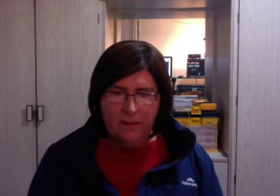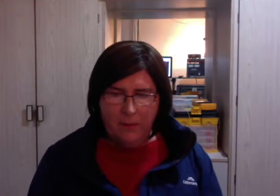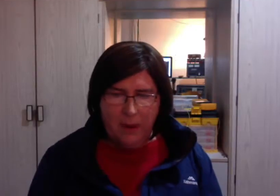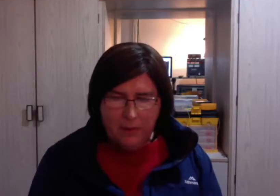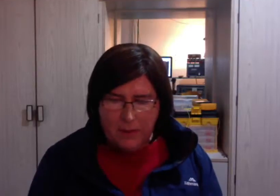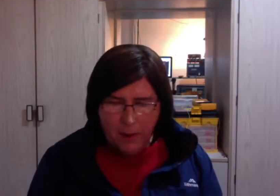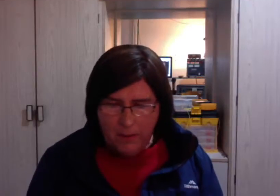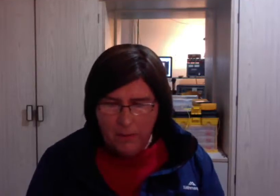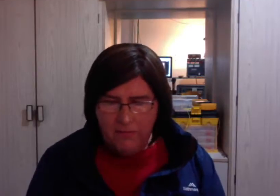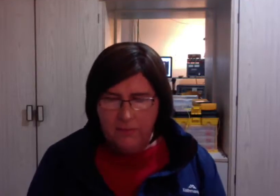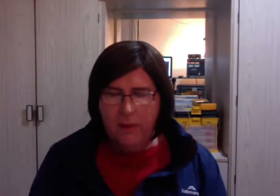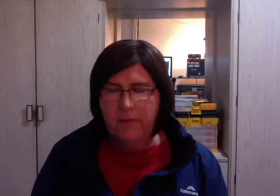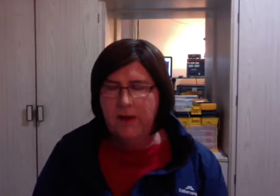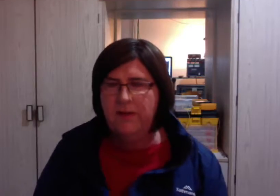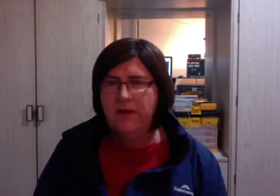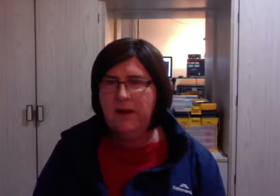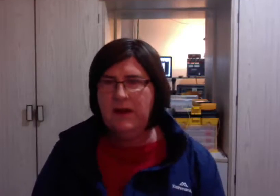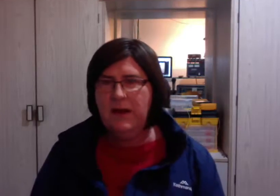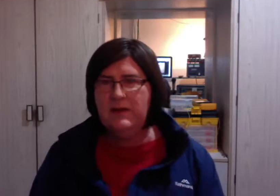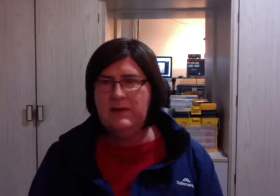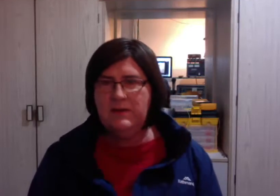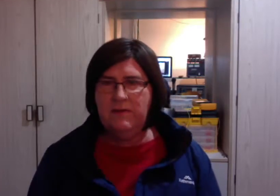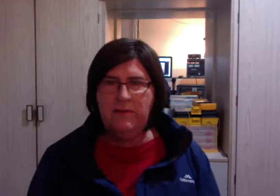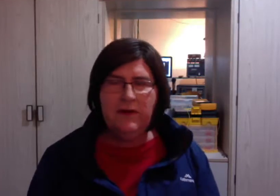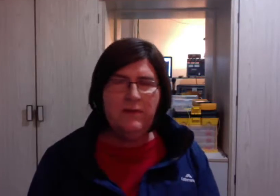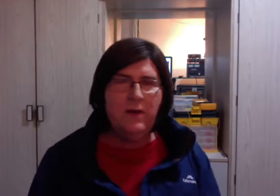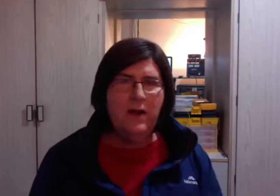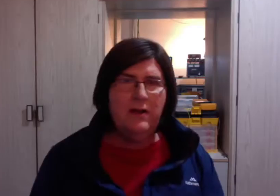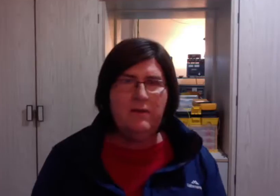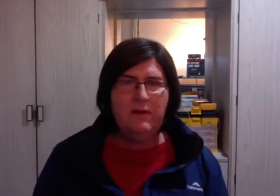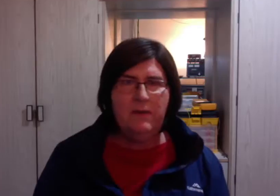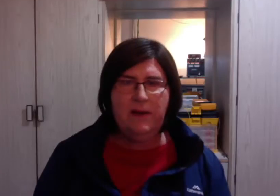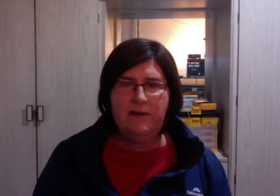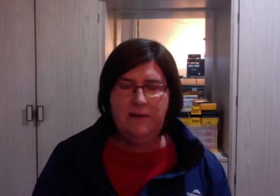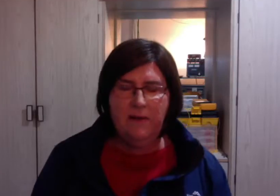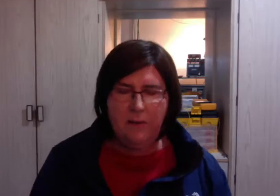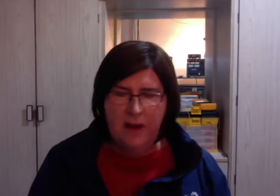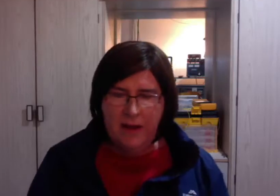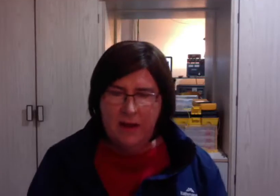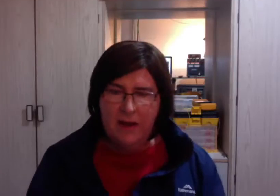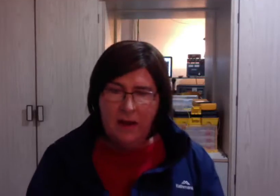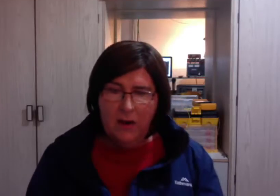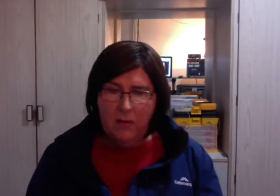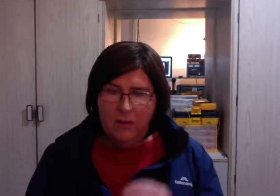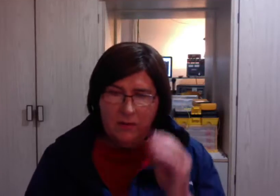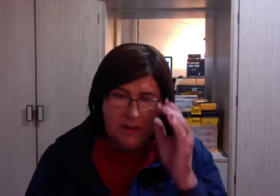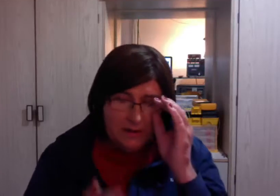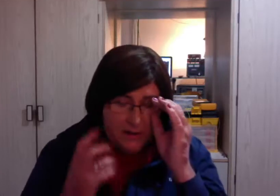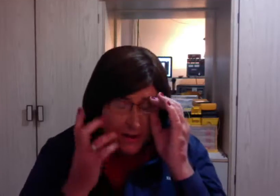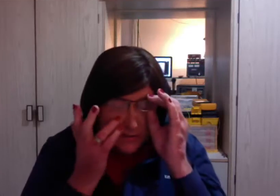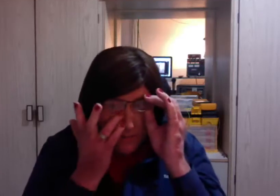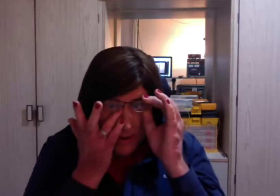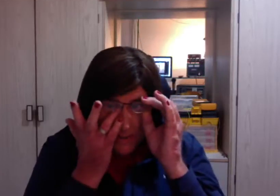I'll probably pop in and say g'day to some friends of mine in various places along the way. We'll then go down to Mount